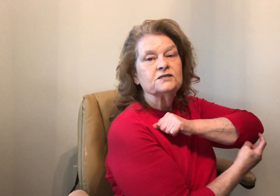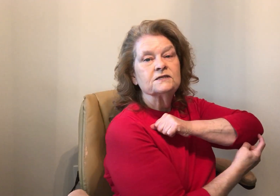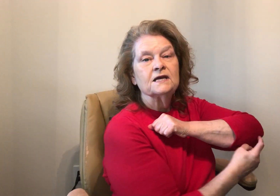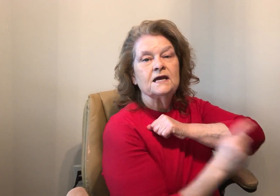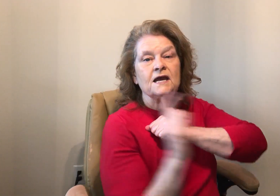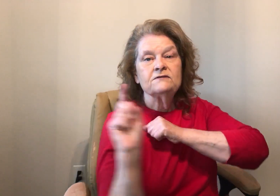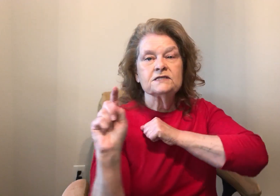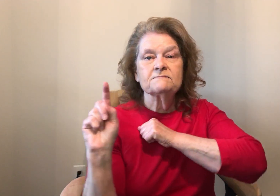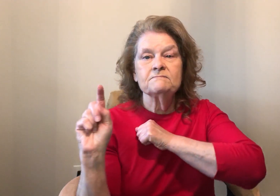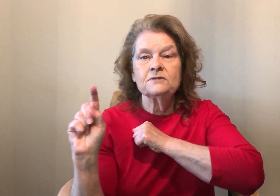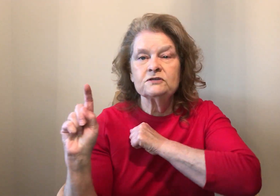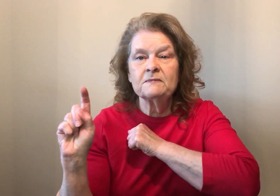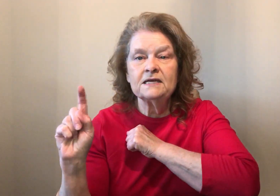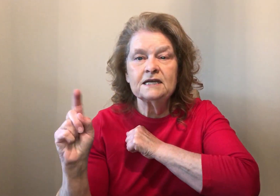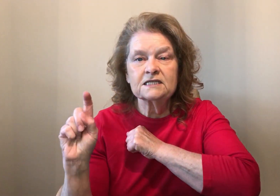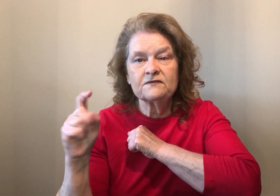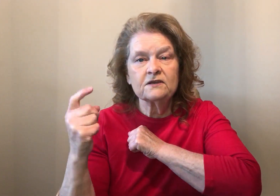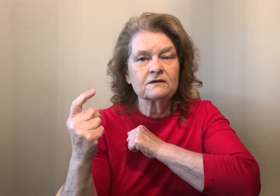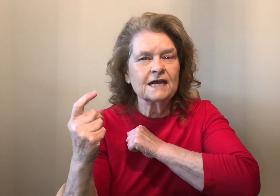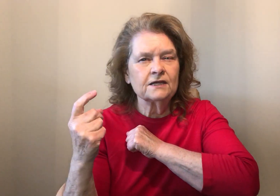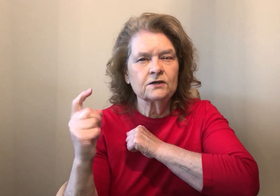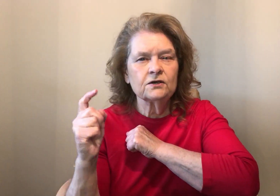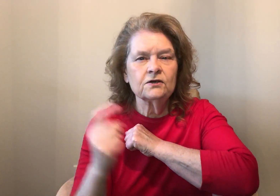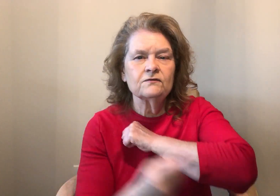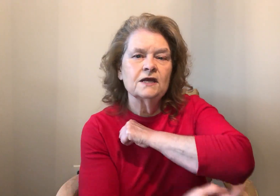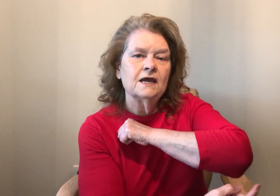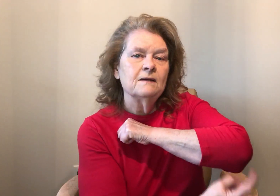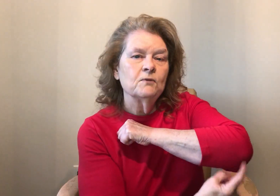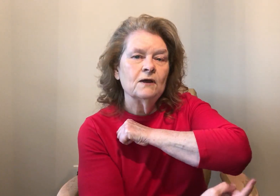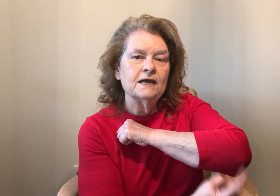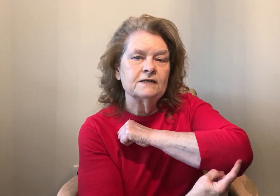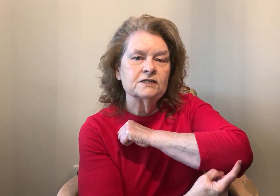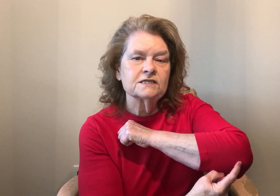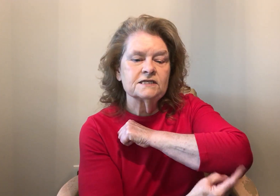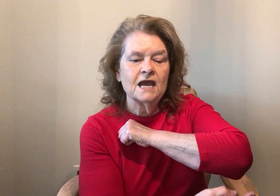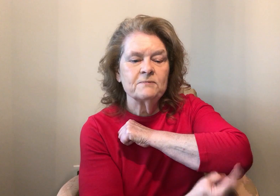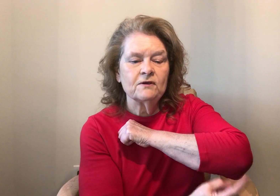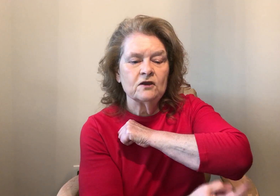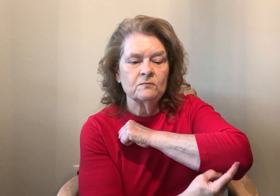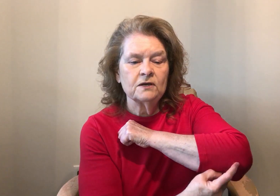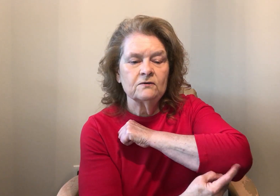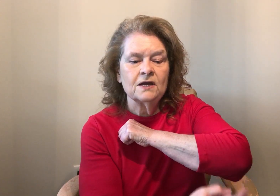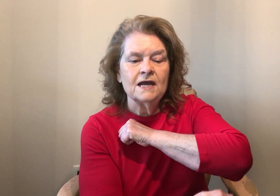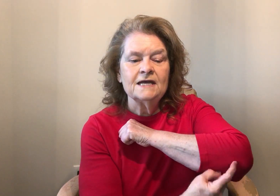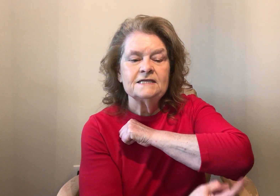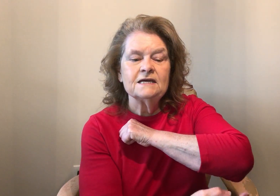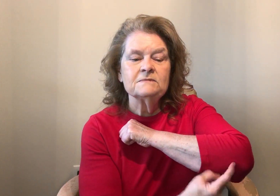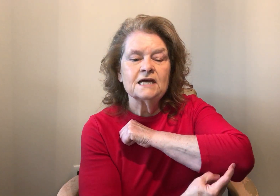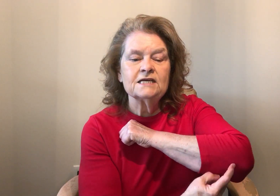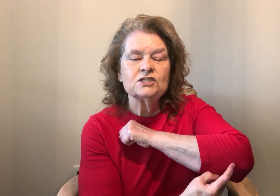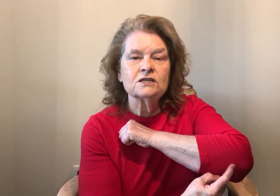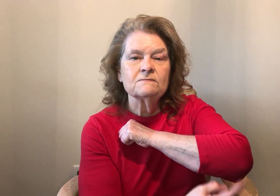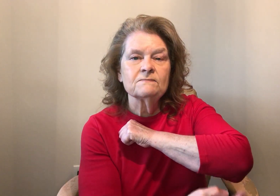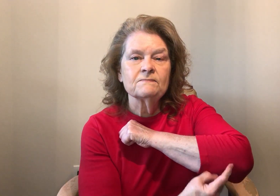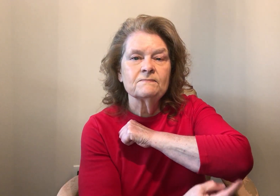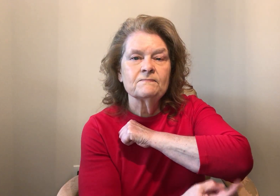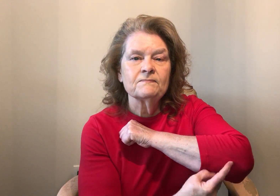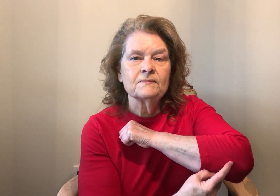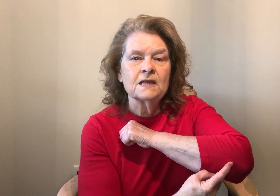Temptation. I just using my index finger kind of curved and just tap your elbow. Temptation.